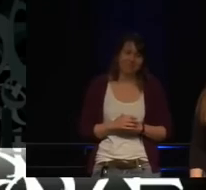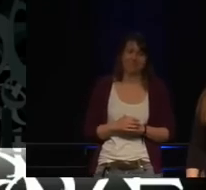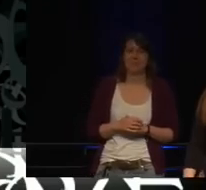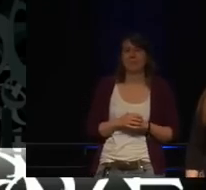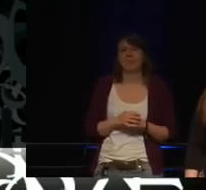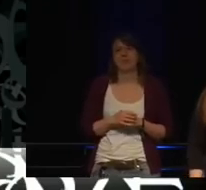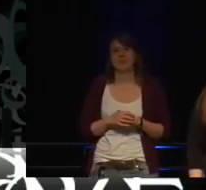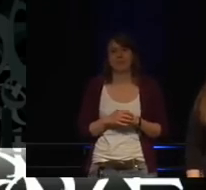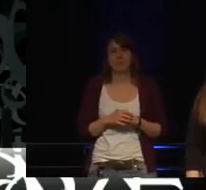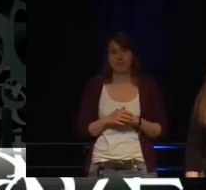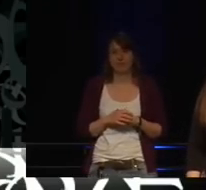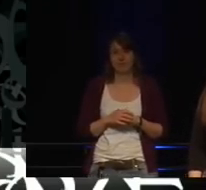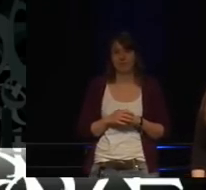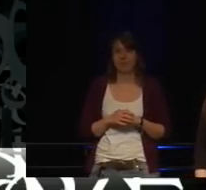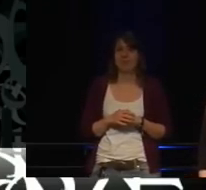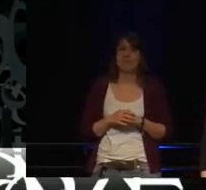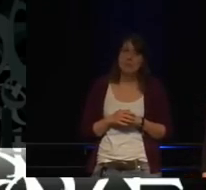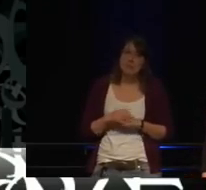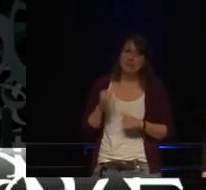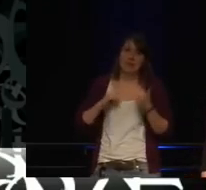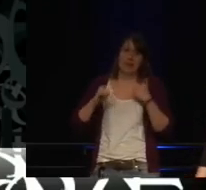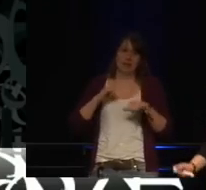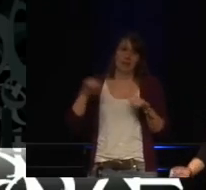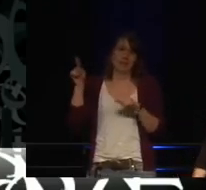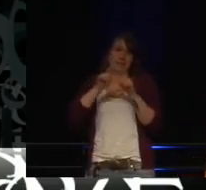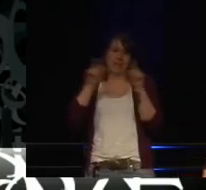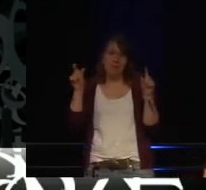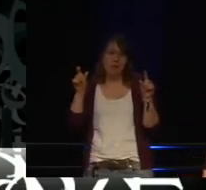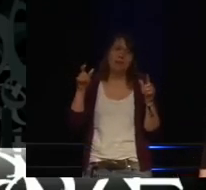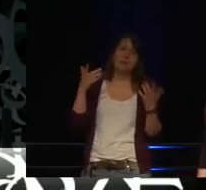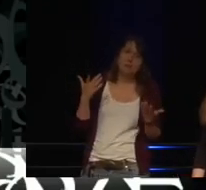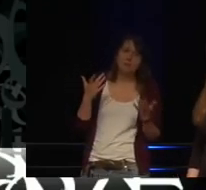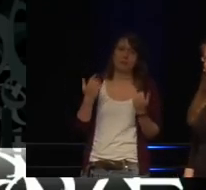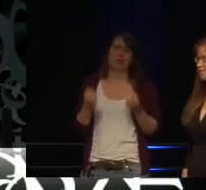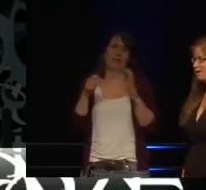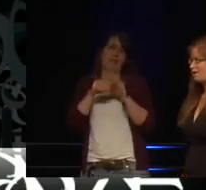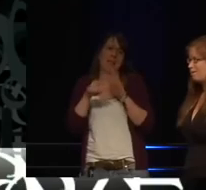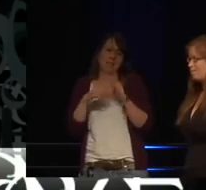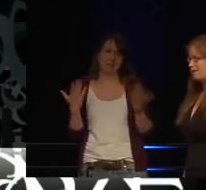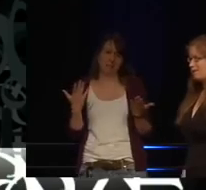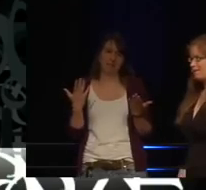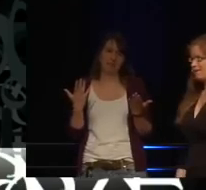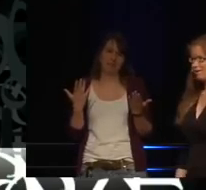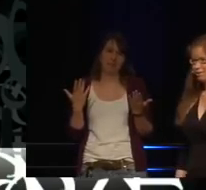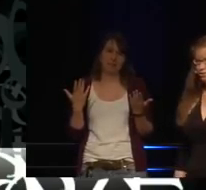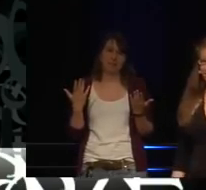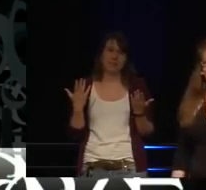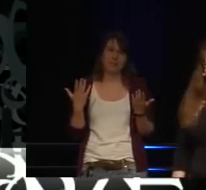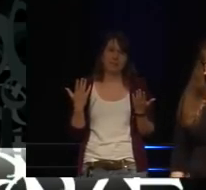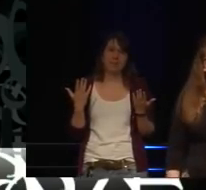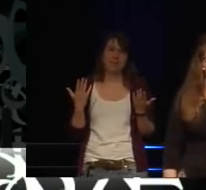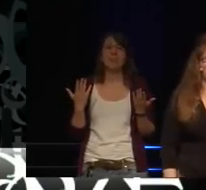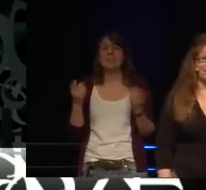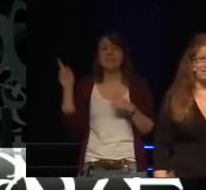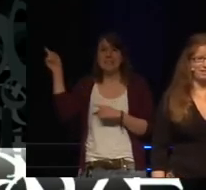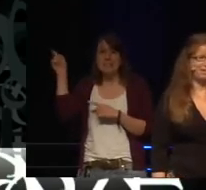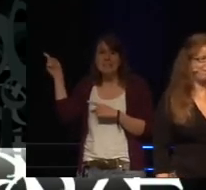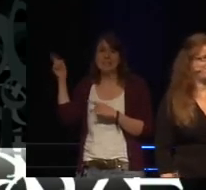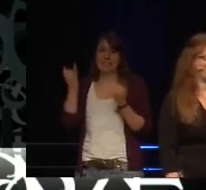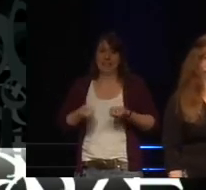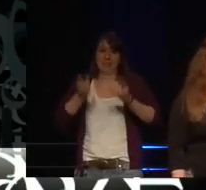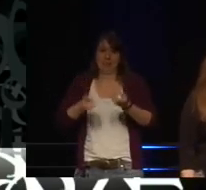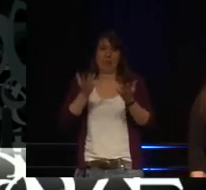This is a very negative topic, title, actually, and you're getting a lot of negative stories